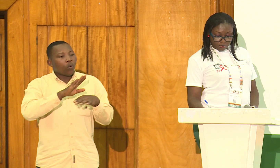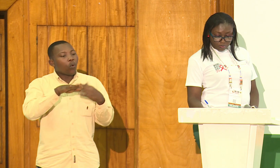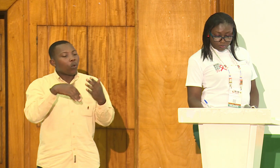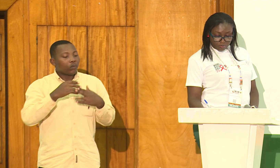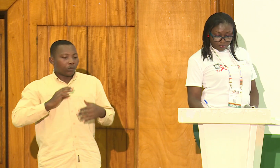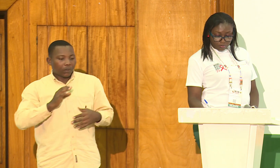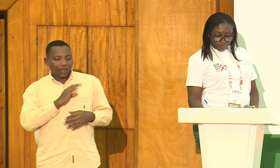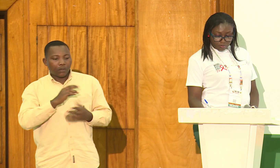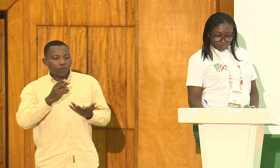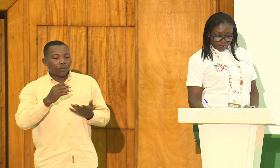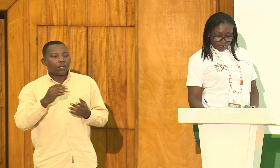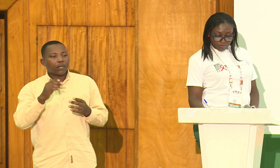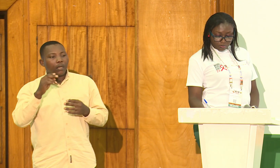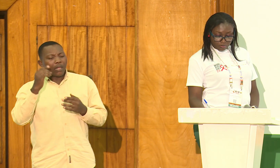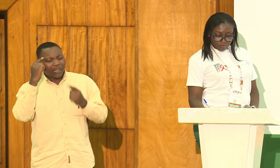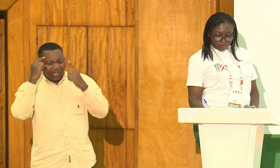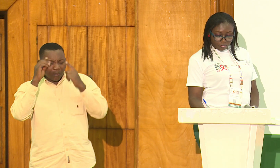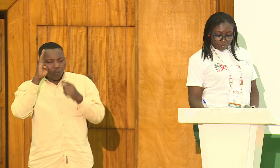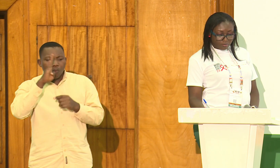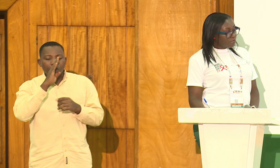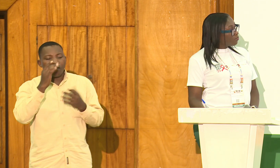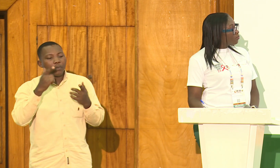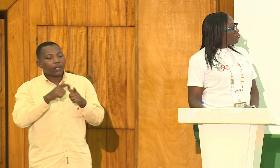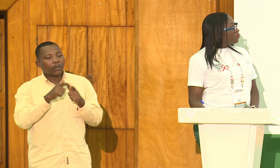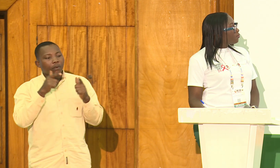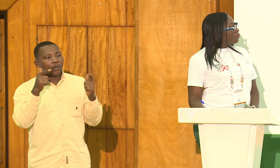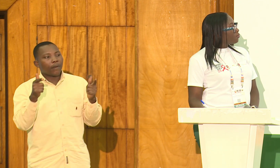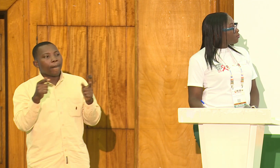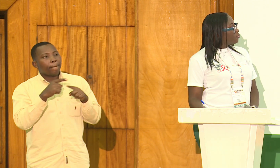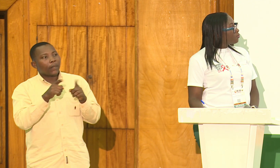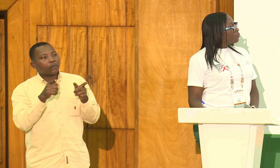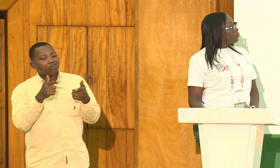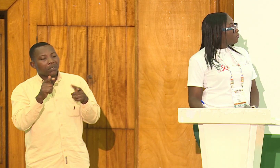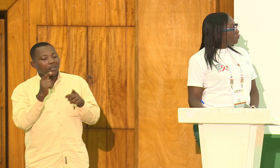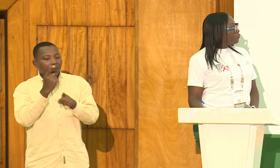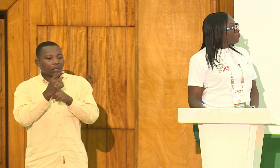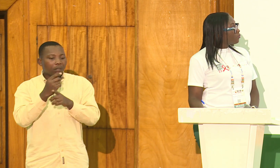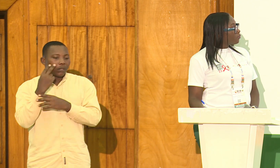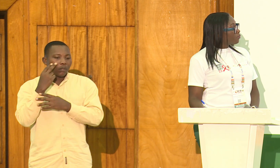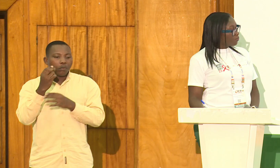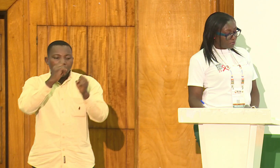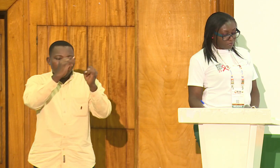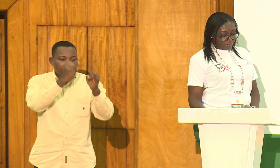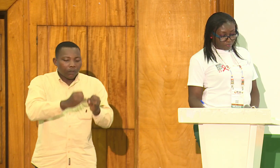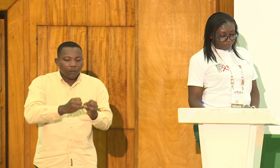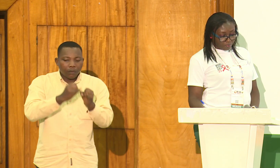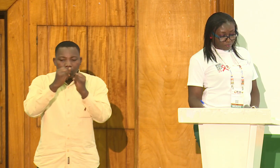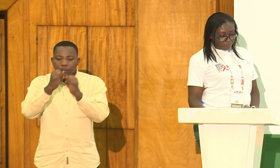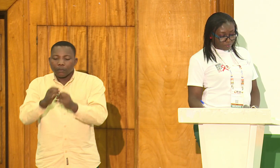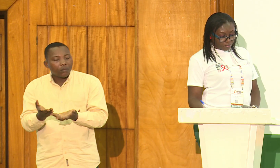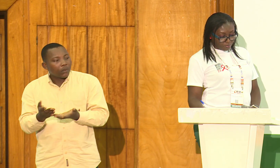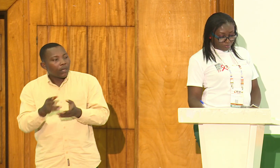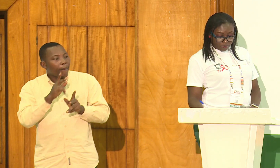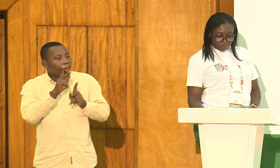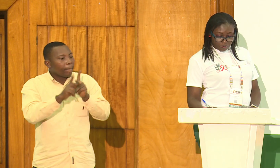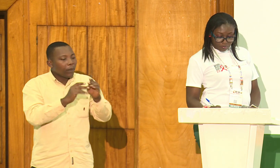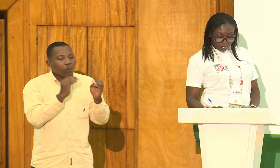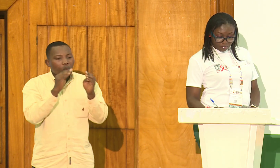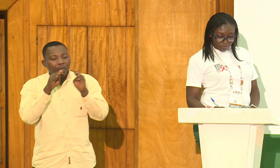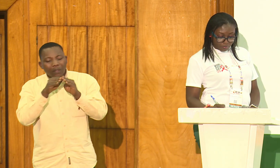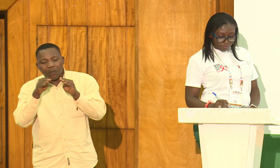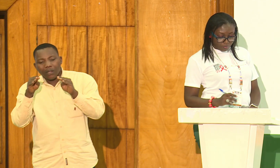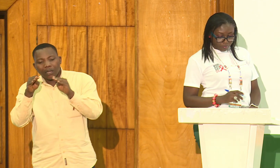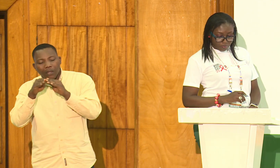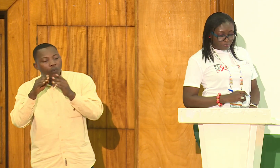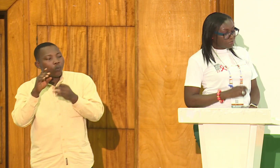I think would be great, but that's more looking at an individual level. Population level data, there's some studies